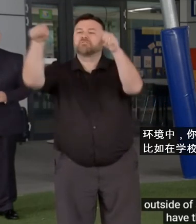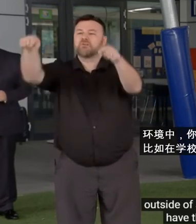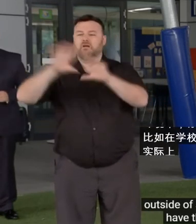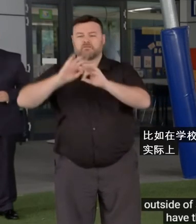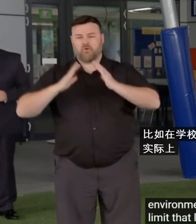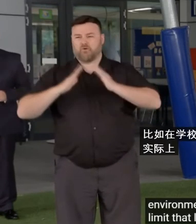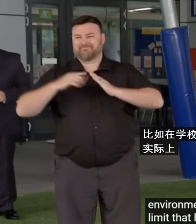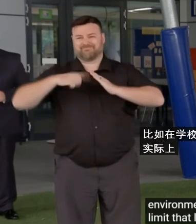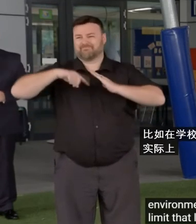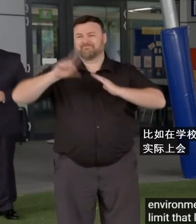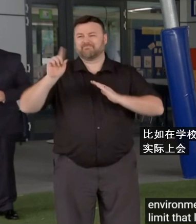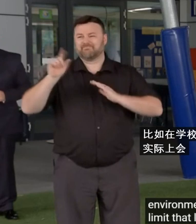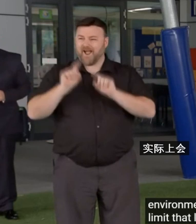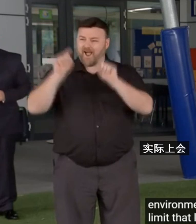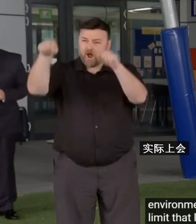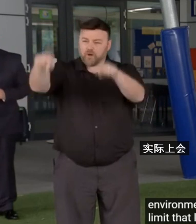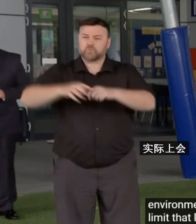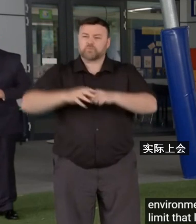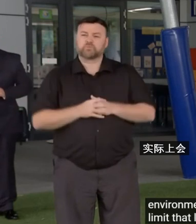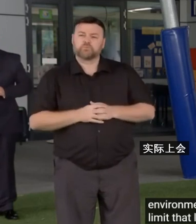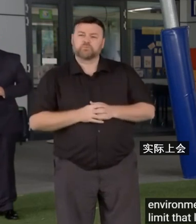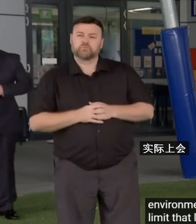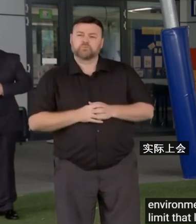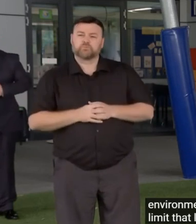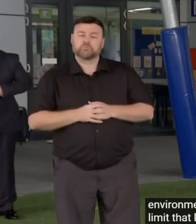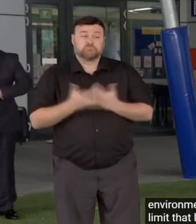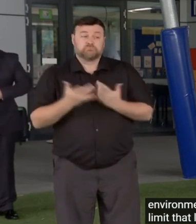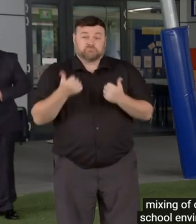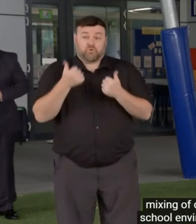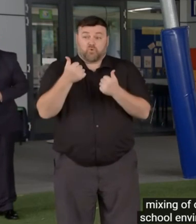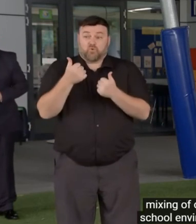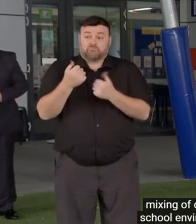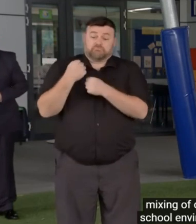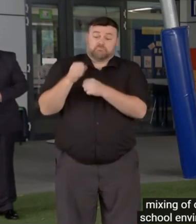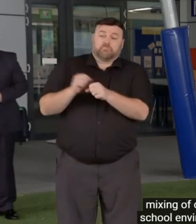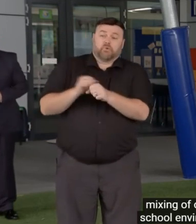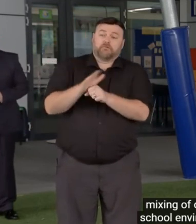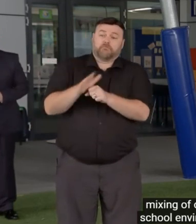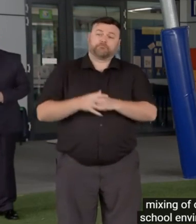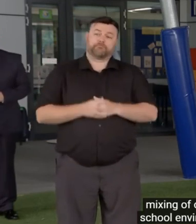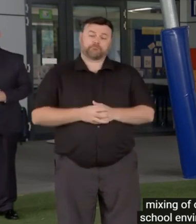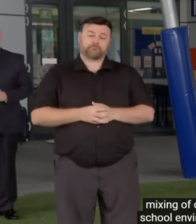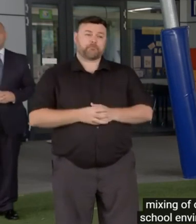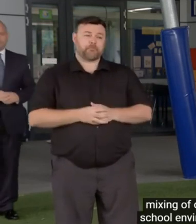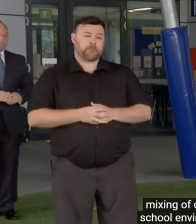children outside the school environment will actually afford protection in the school environment as well.